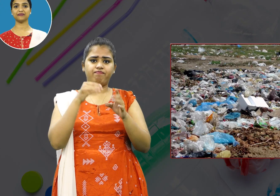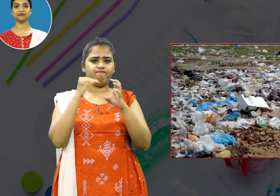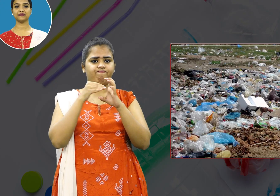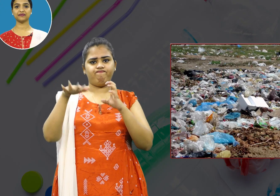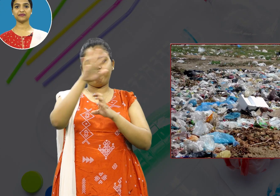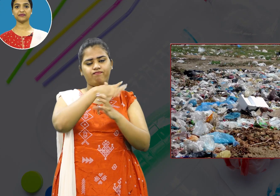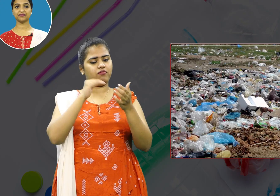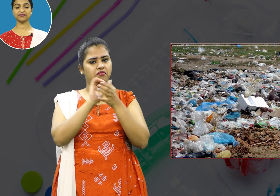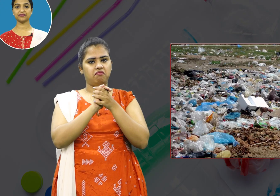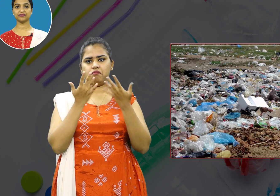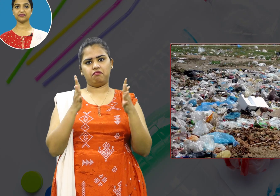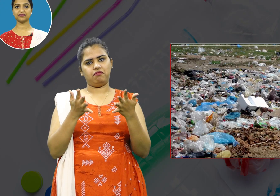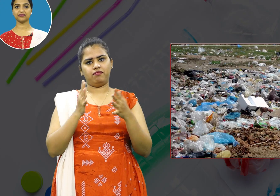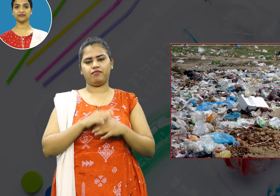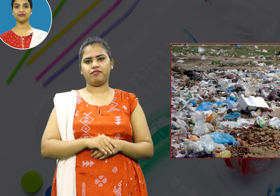friendly.